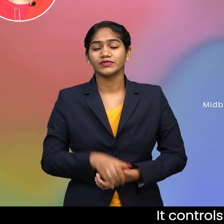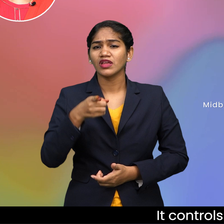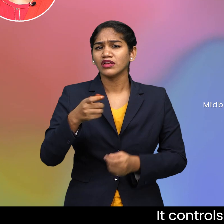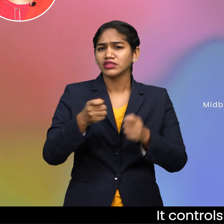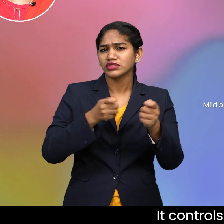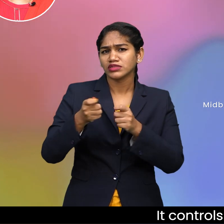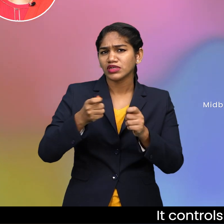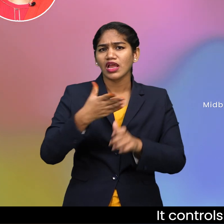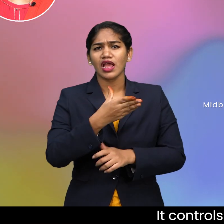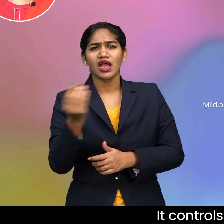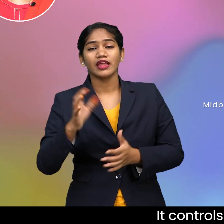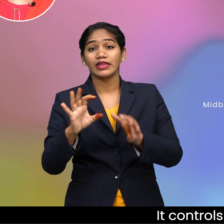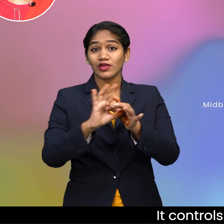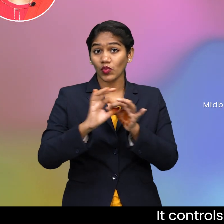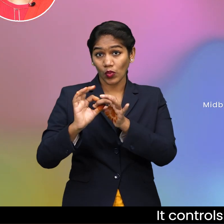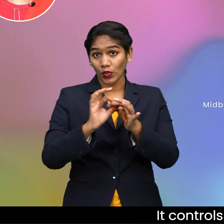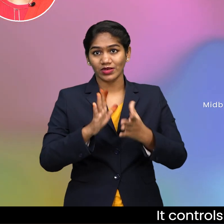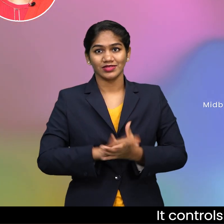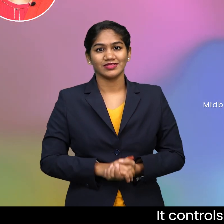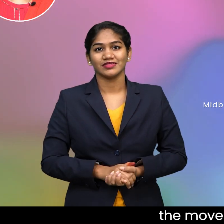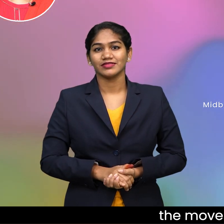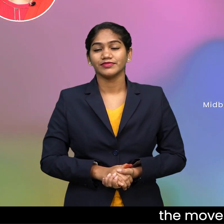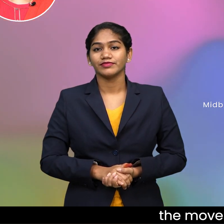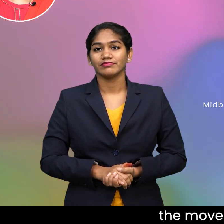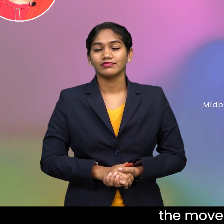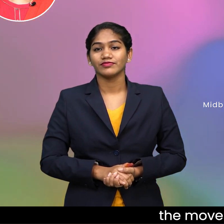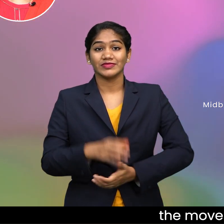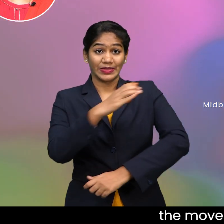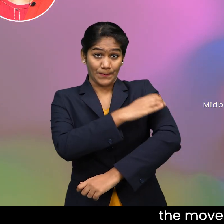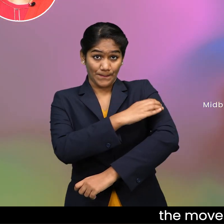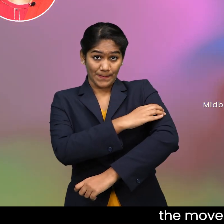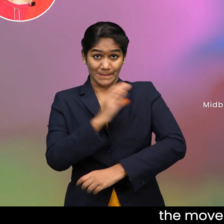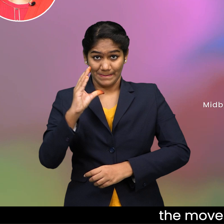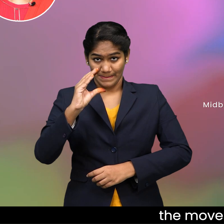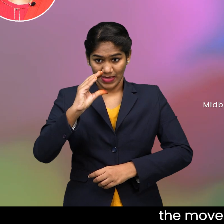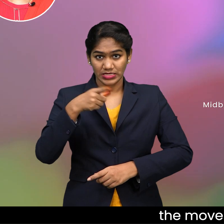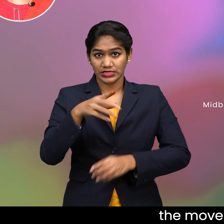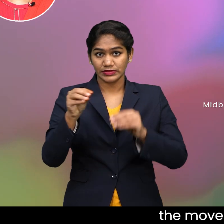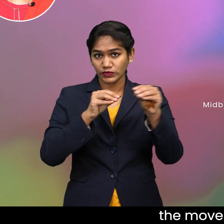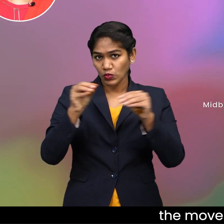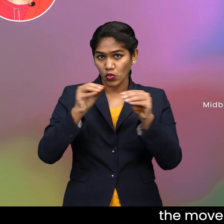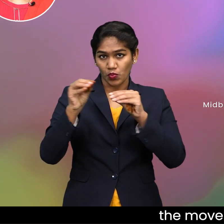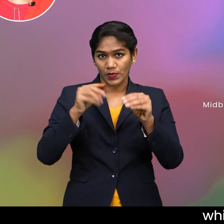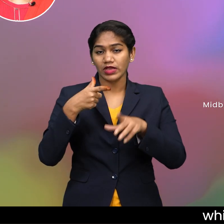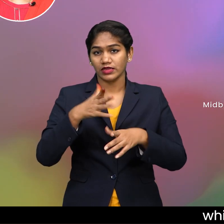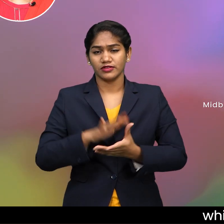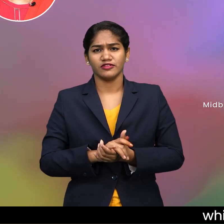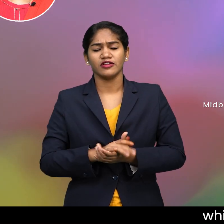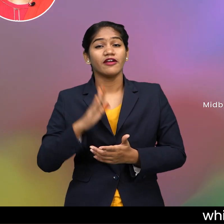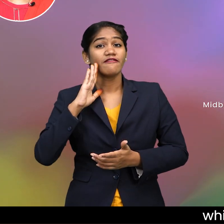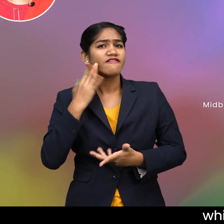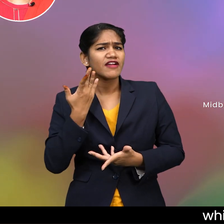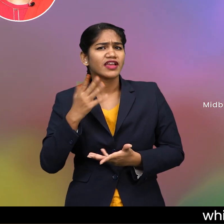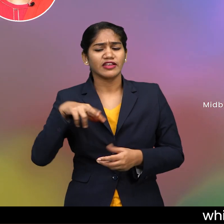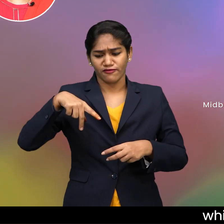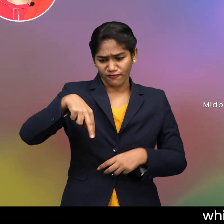It controls and coordinates the movement of muscles while